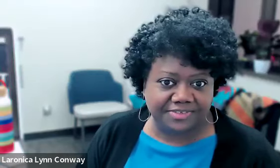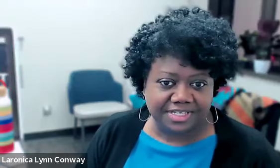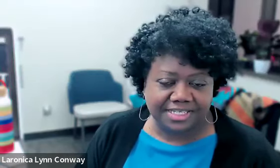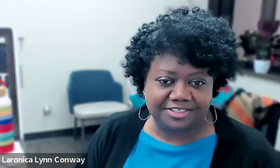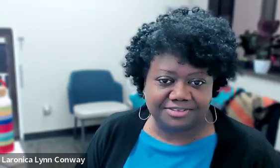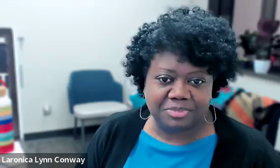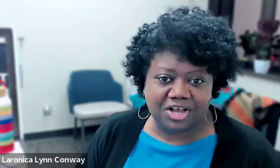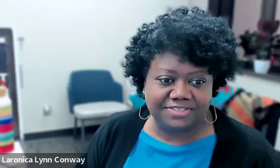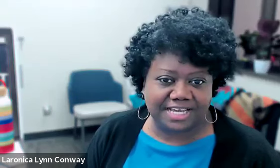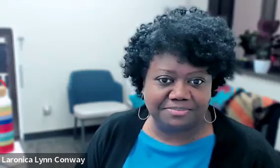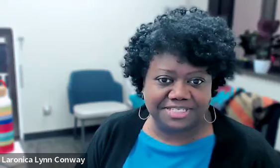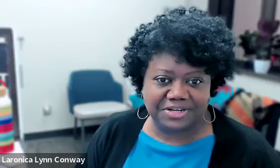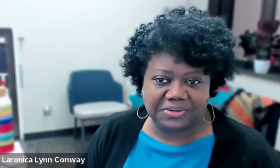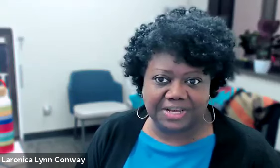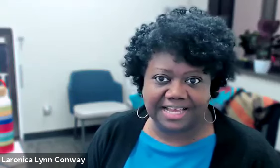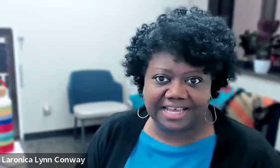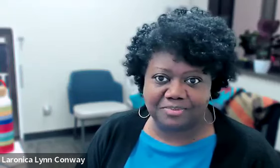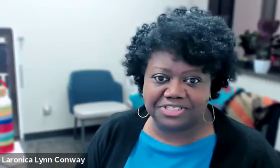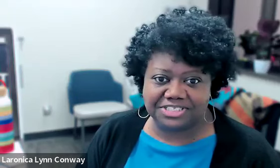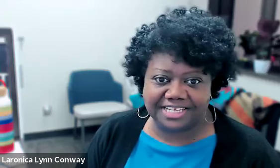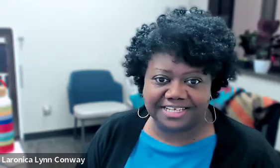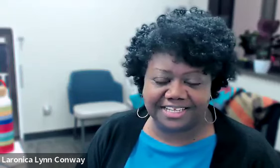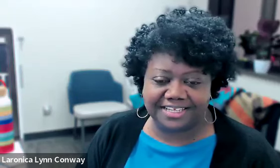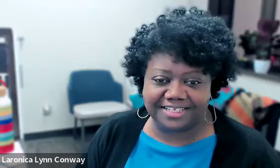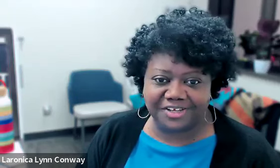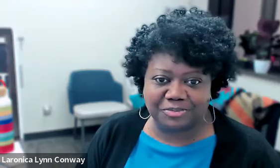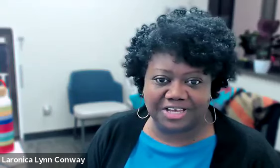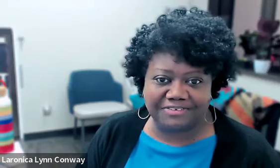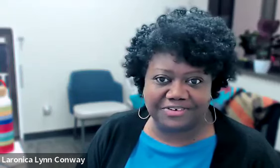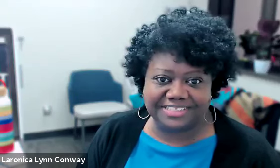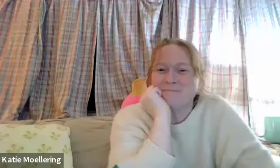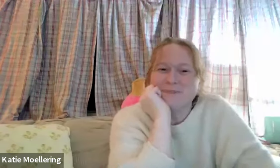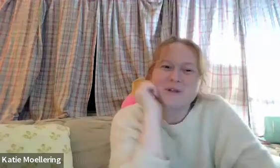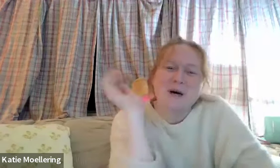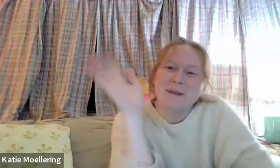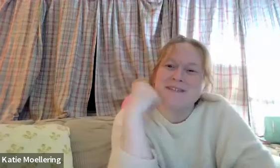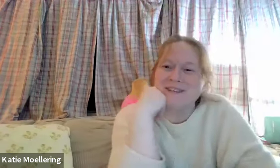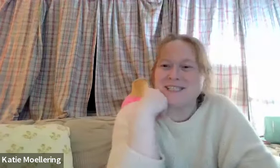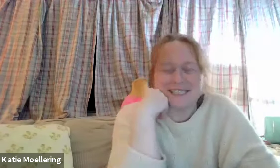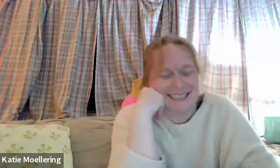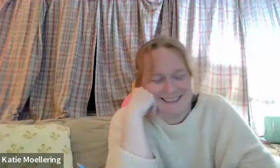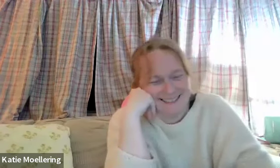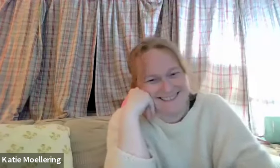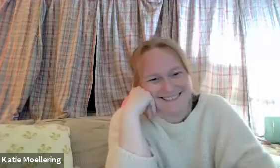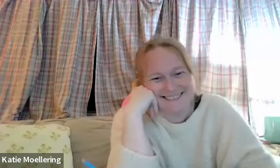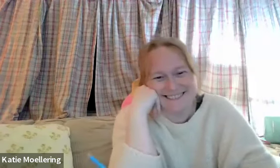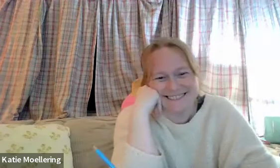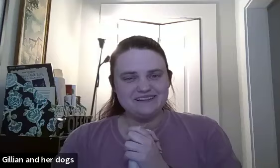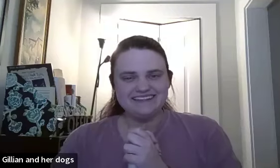stuff, in my off time. So I appreciate it. And I That's hope y'all have a awesome. great Well, come Thanksgiving. back and visit us again. Okay, Yes. I